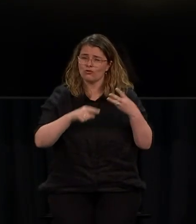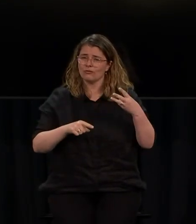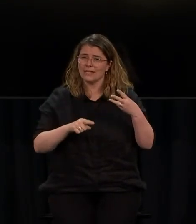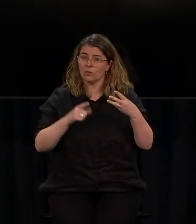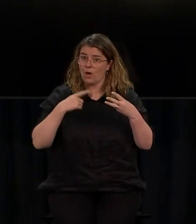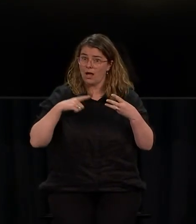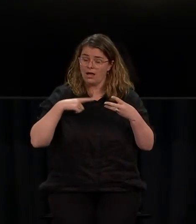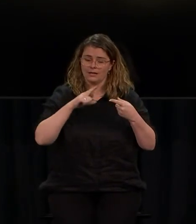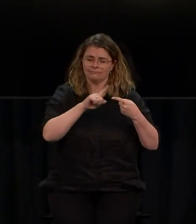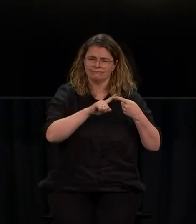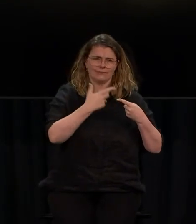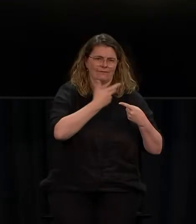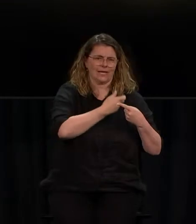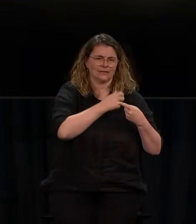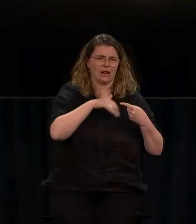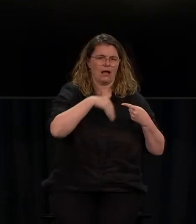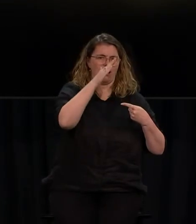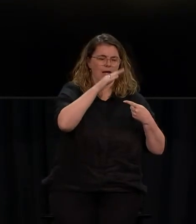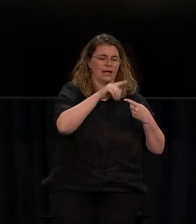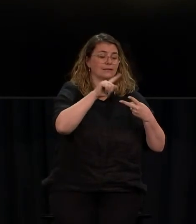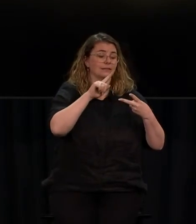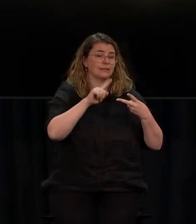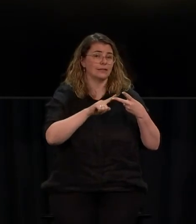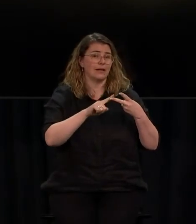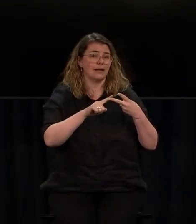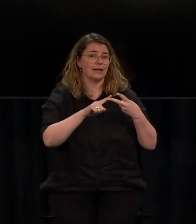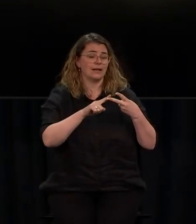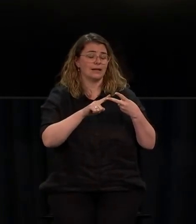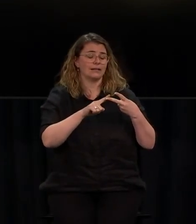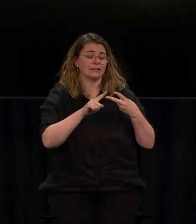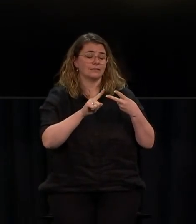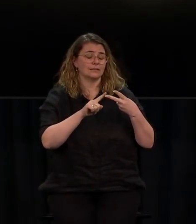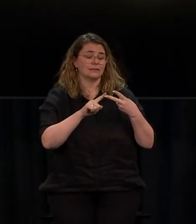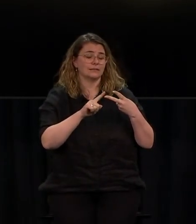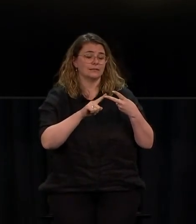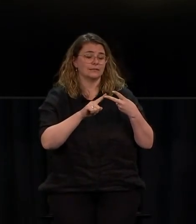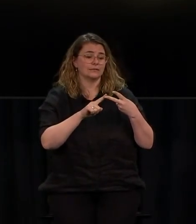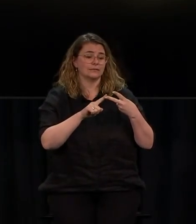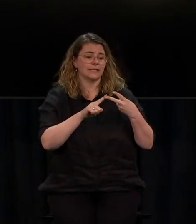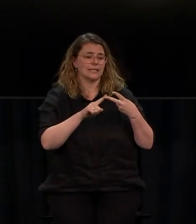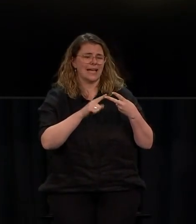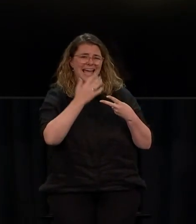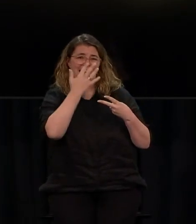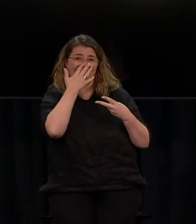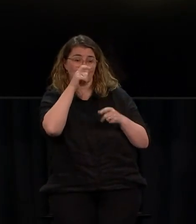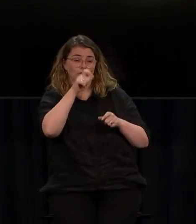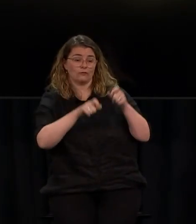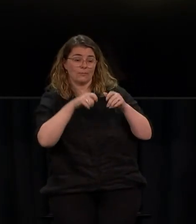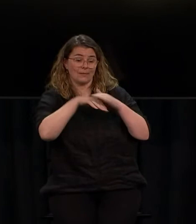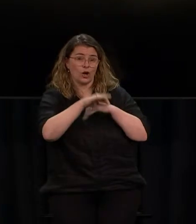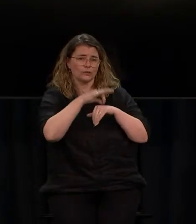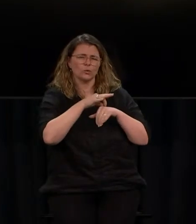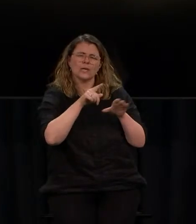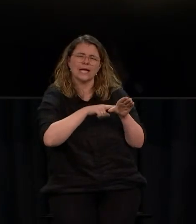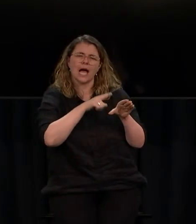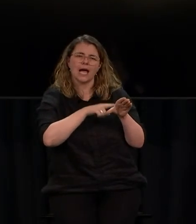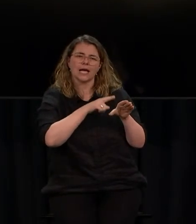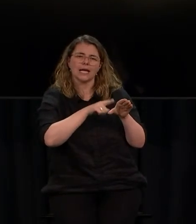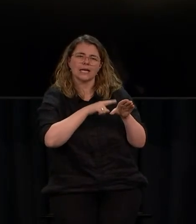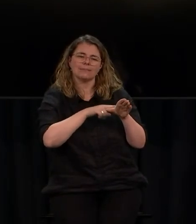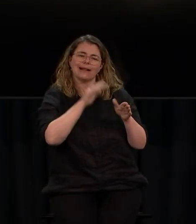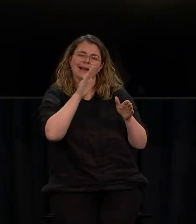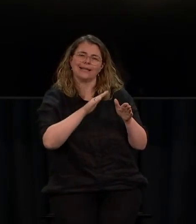our vaccination. Secondly, the young rates. Secondly, the young age of those admitted. And I